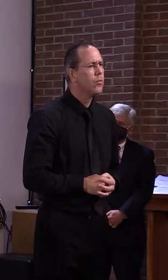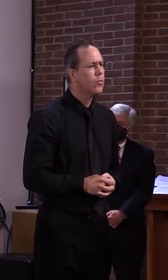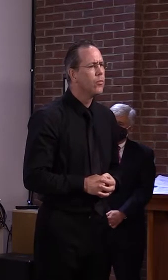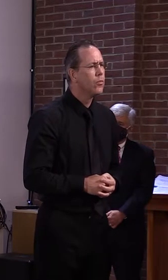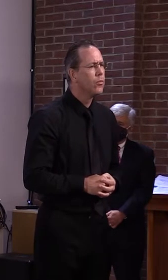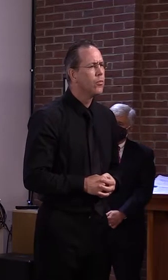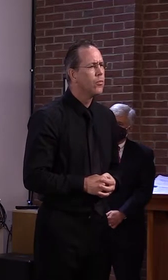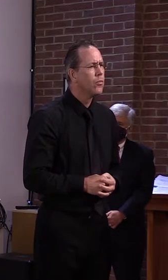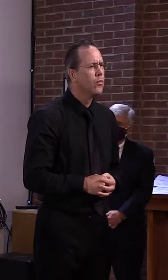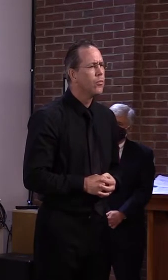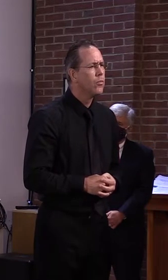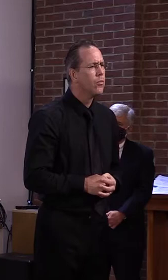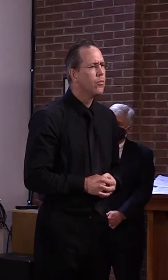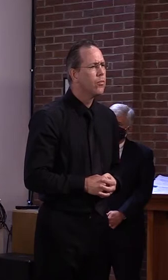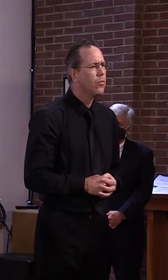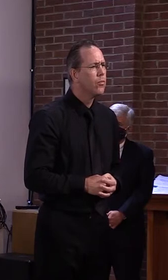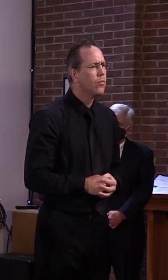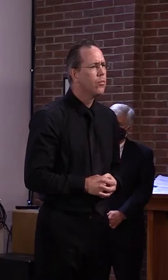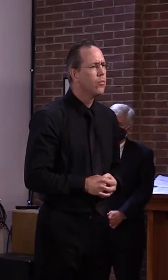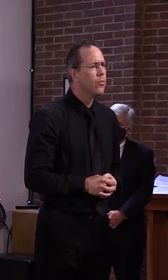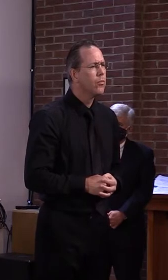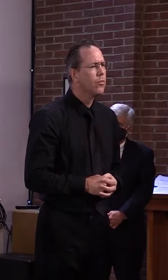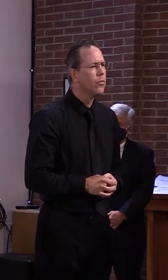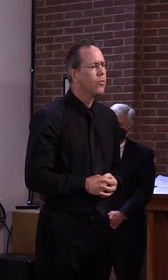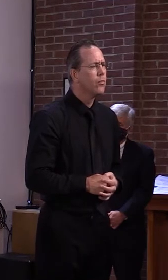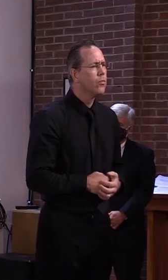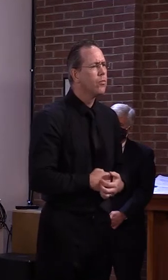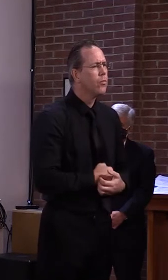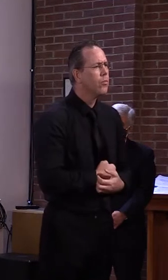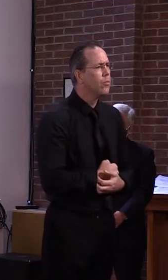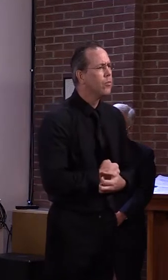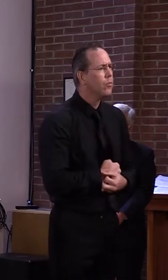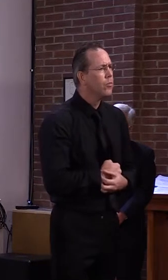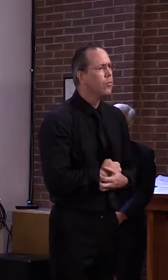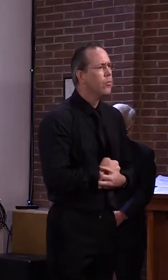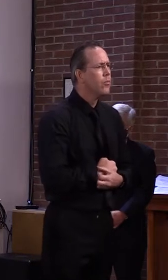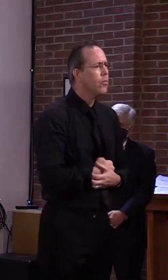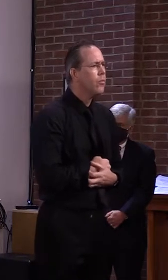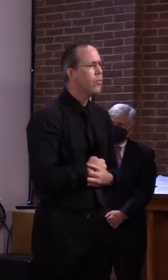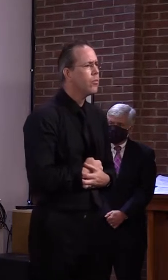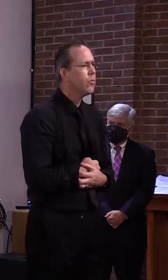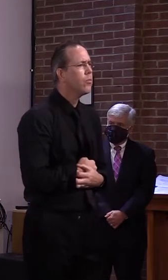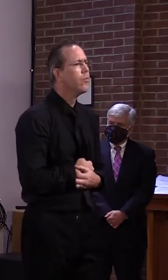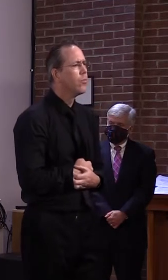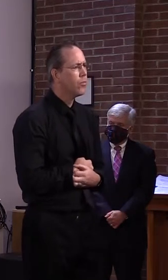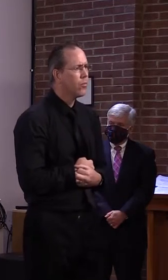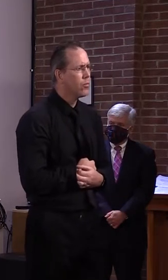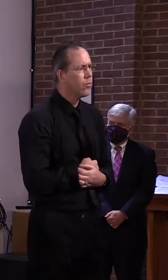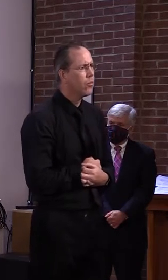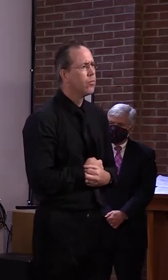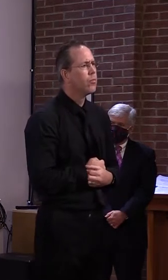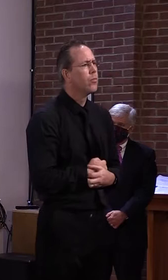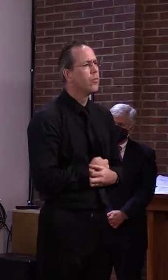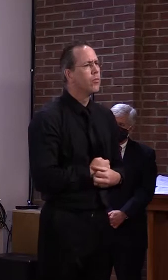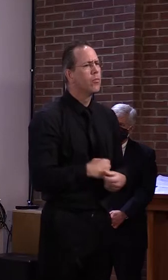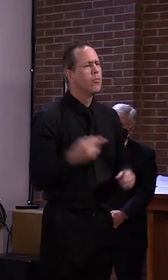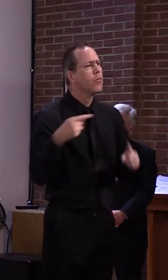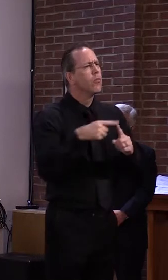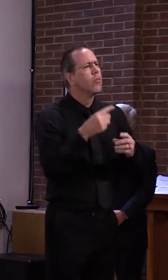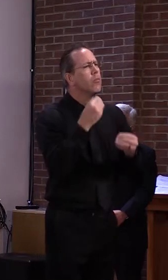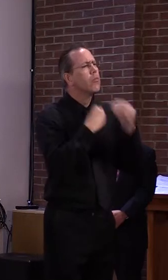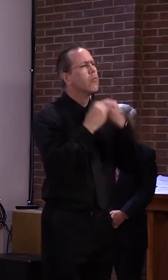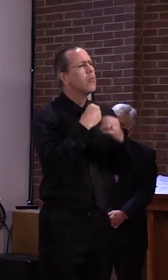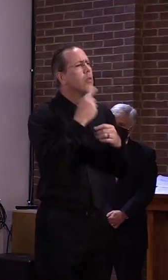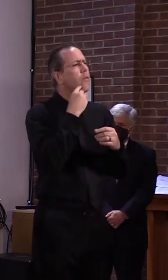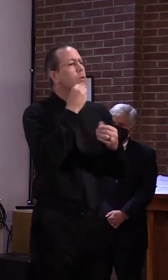allergies who could have increased exposure to allergens by having food in the classroom? Yeah, that hasn't come up to my